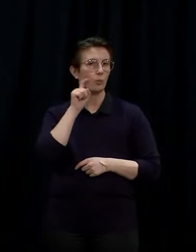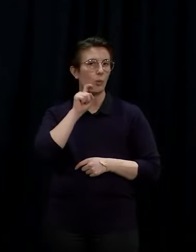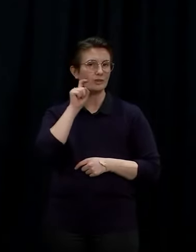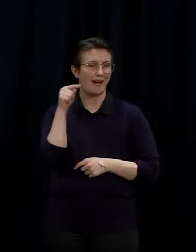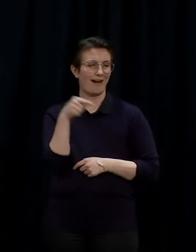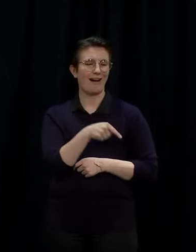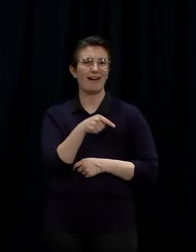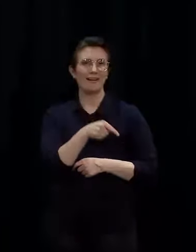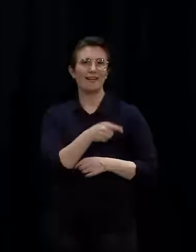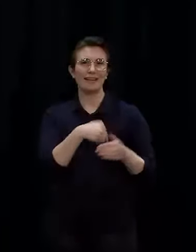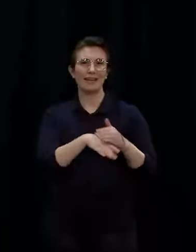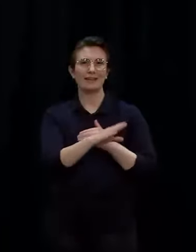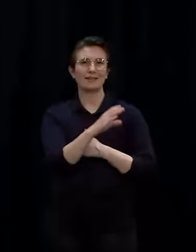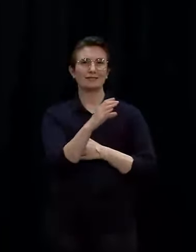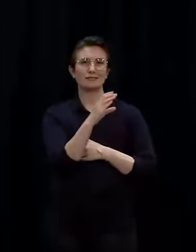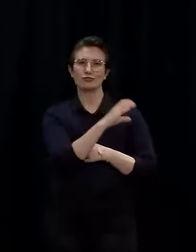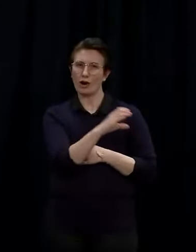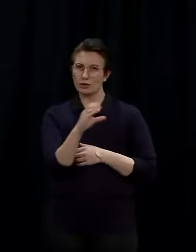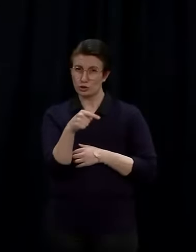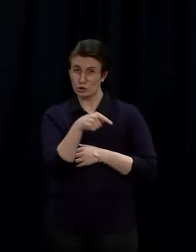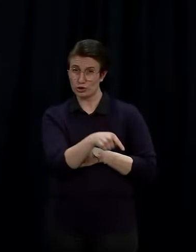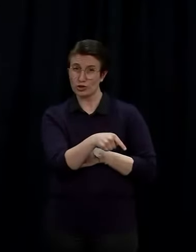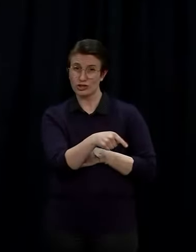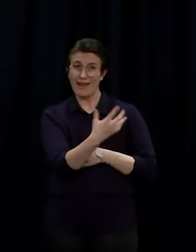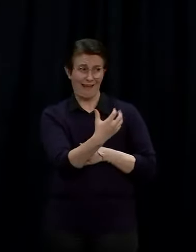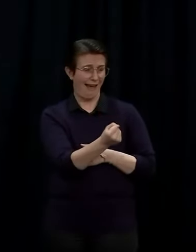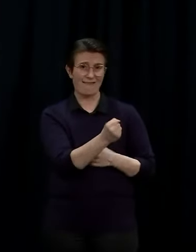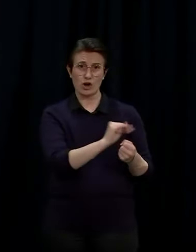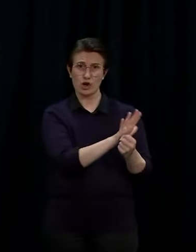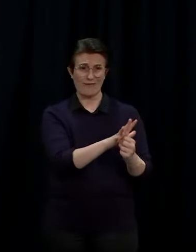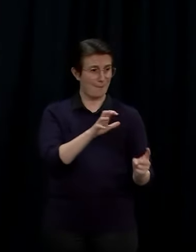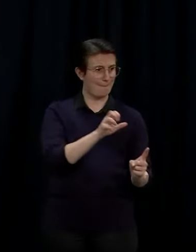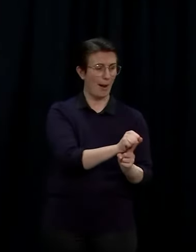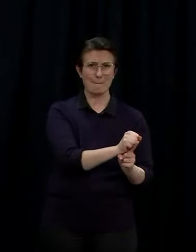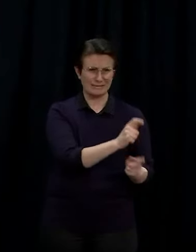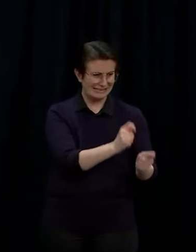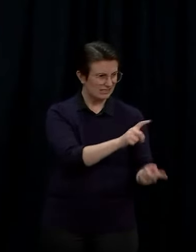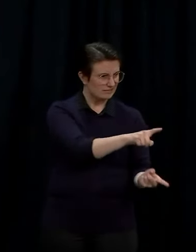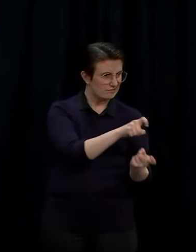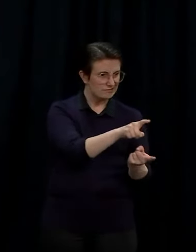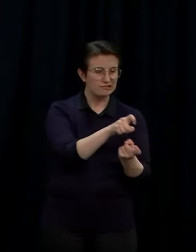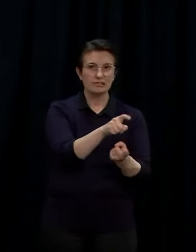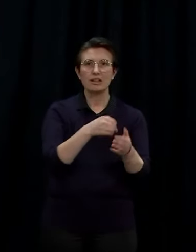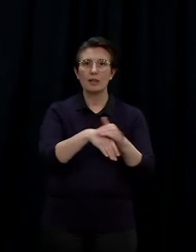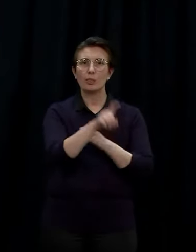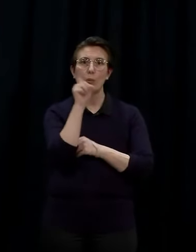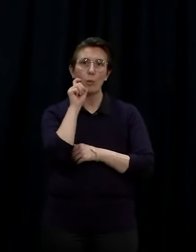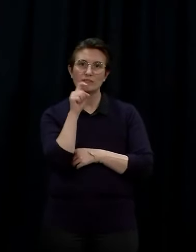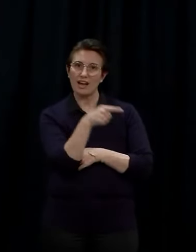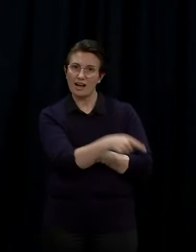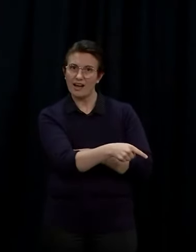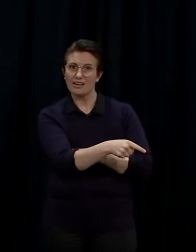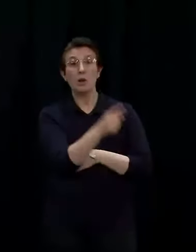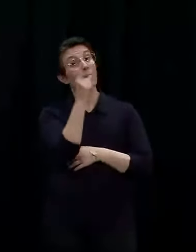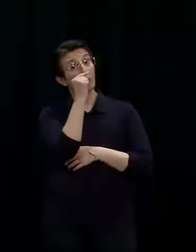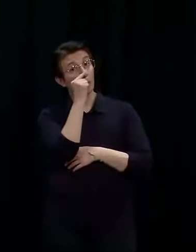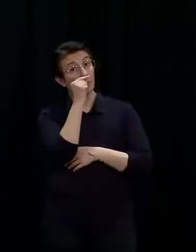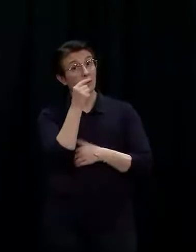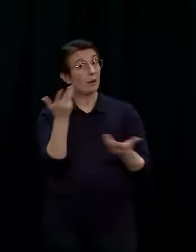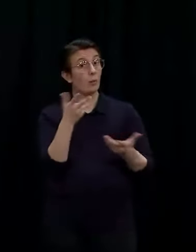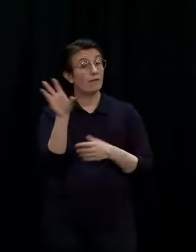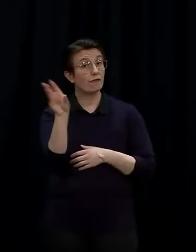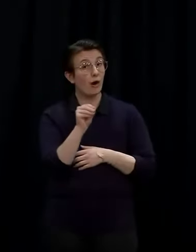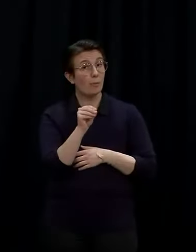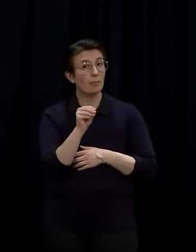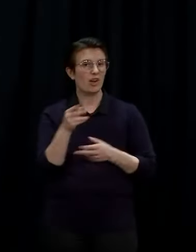ESR yesterday, it's likely that this is a result of positive cases in a managed isolation facility, but further tests in a few extra days will allow